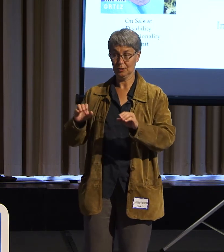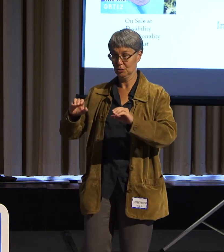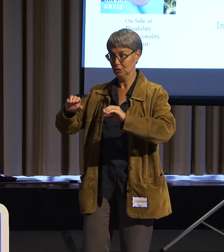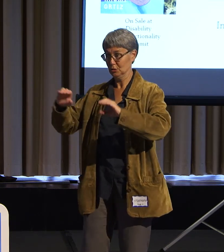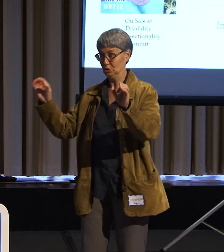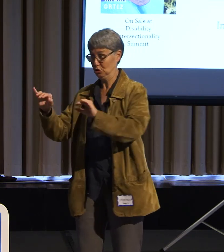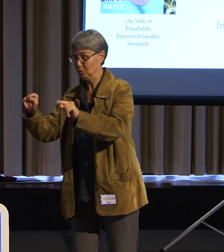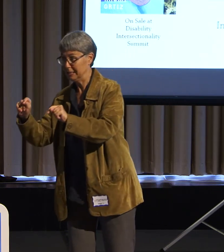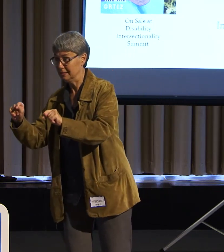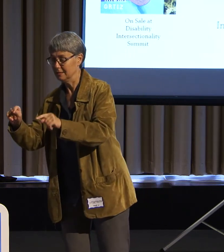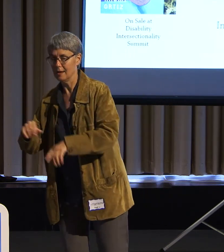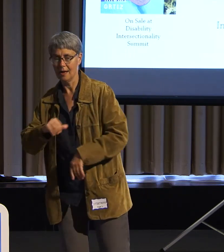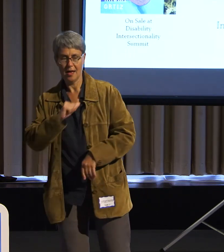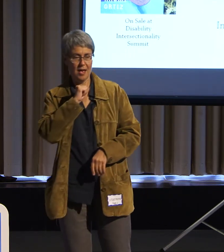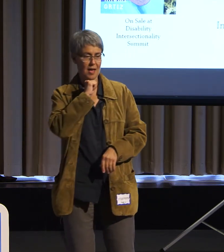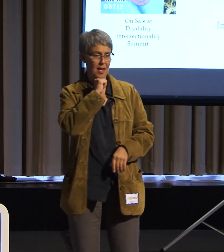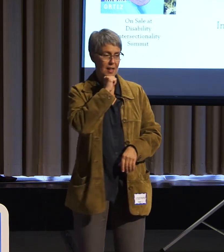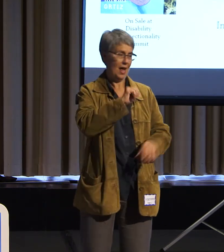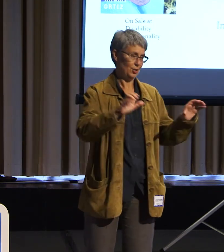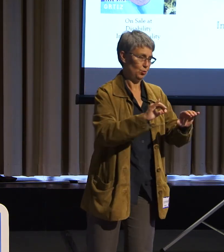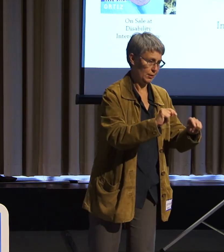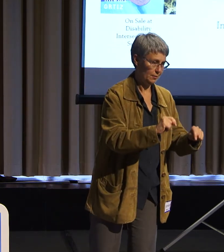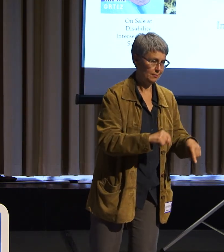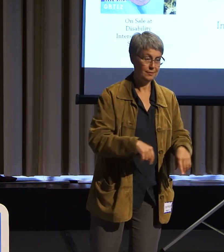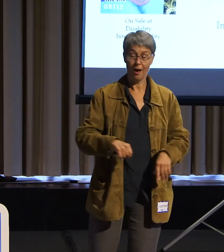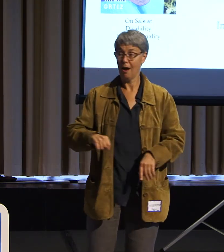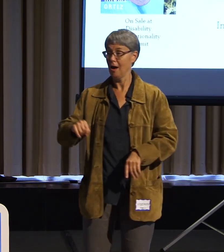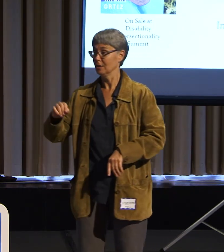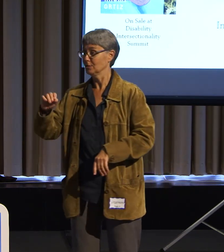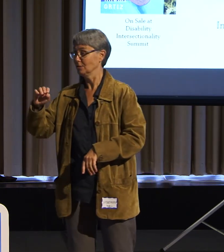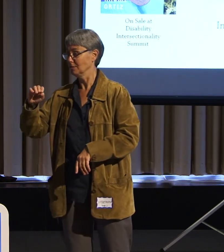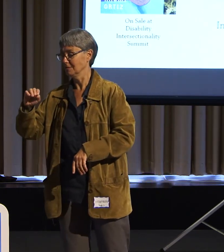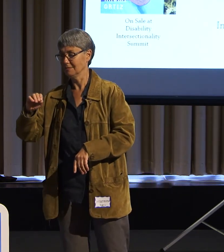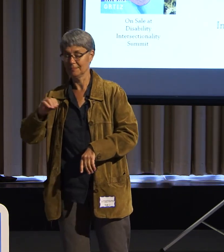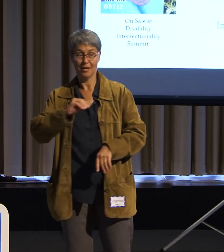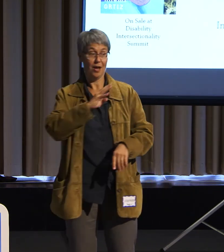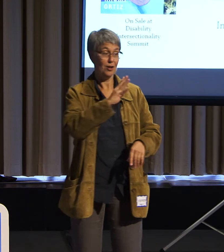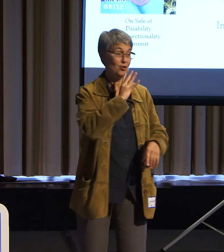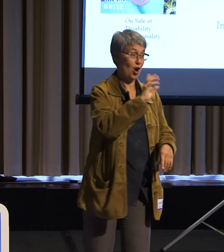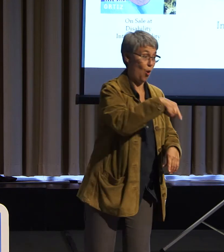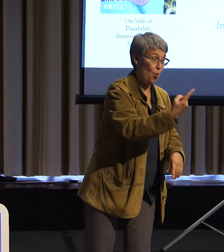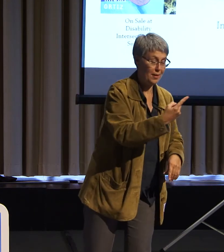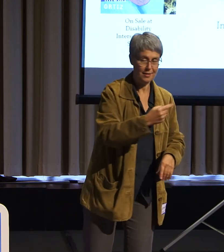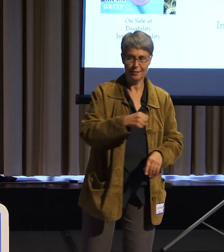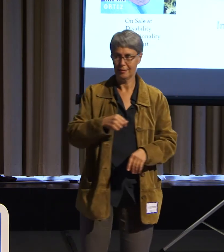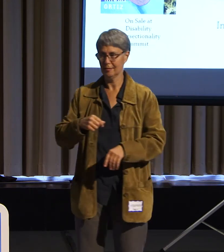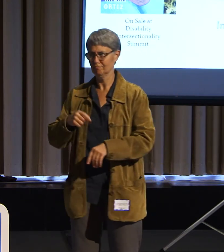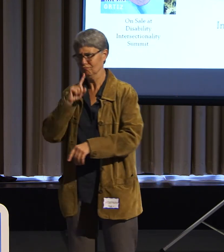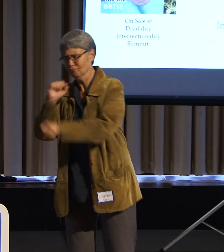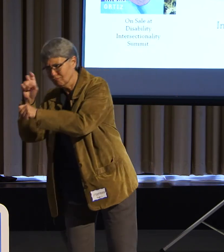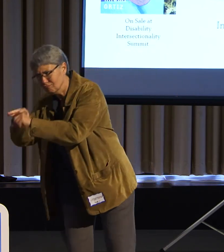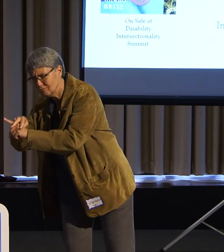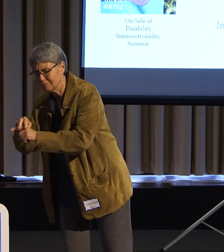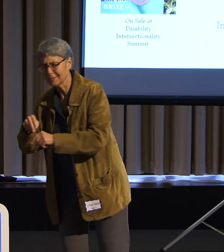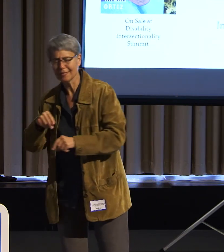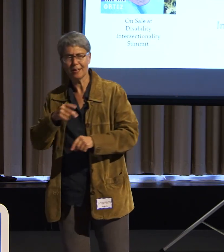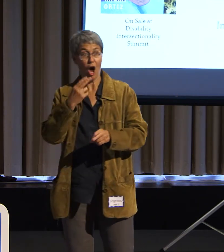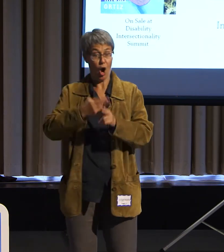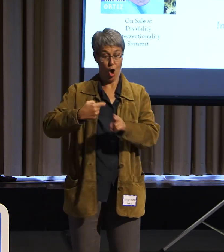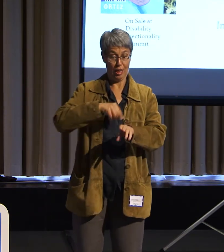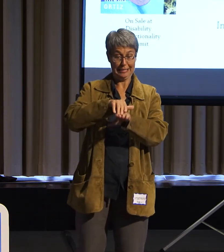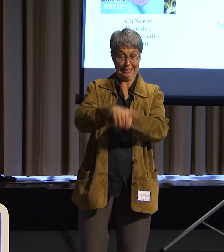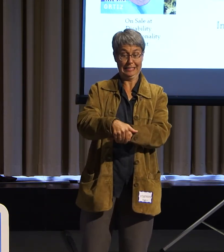repeating anything new or anything that none of us like somehow wouldn't have already known. So how do we get past that? Like, okay, great. We